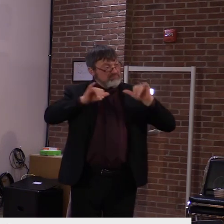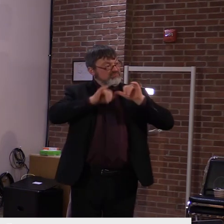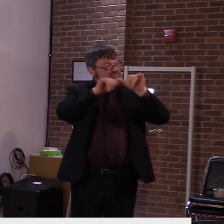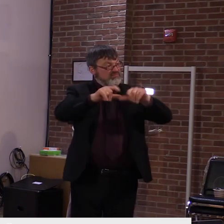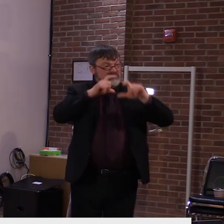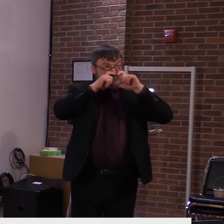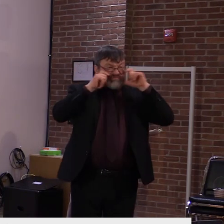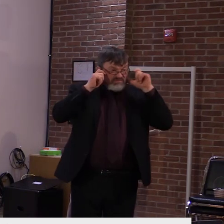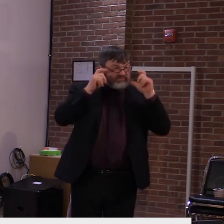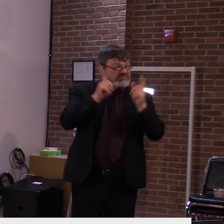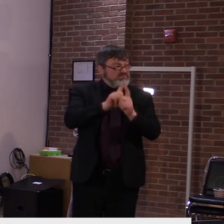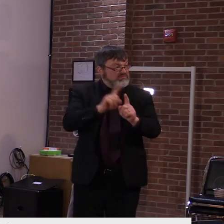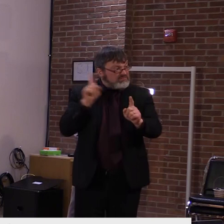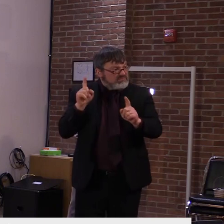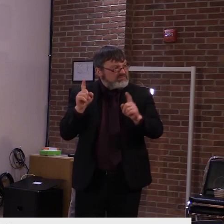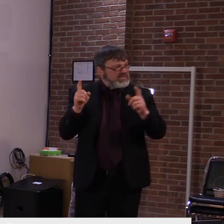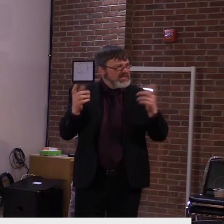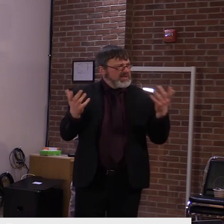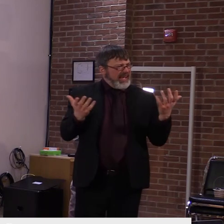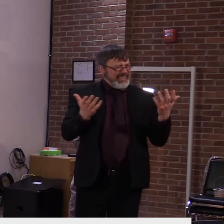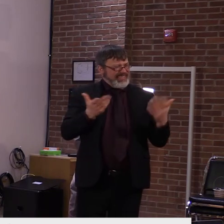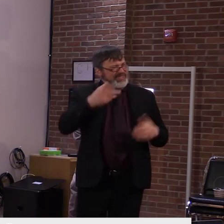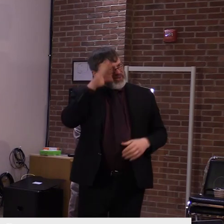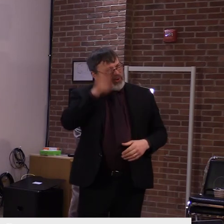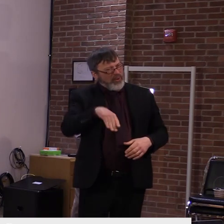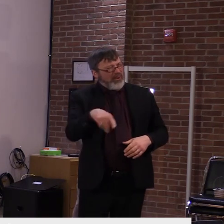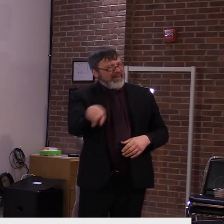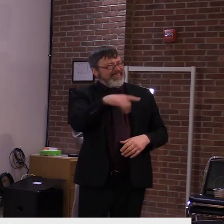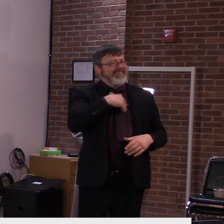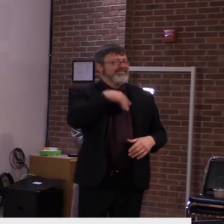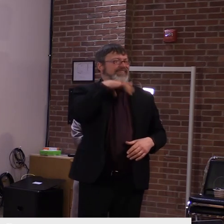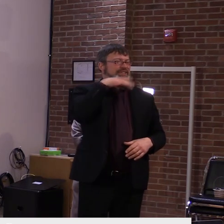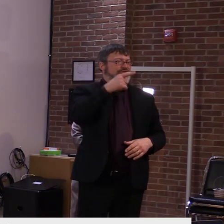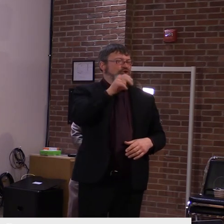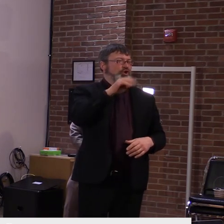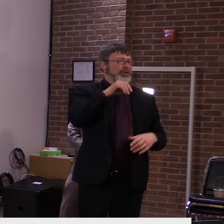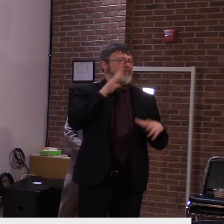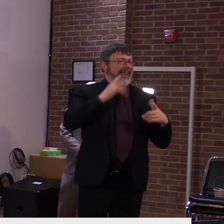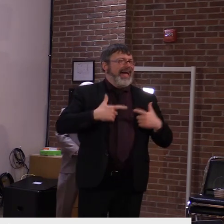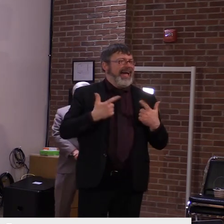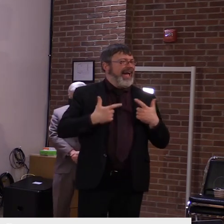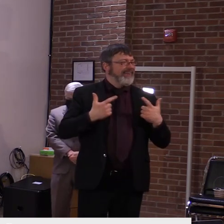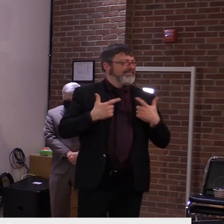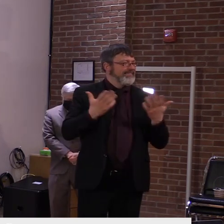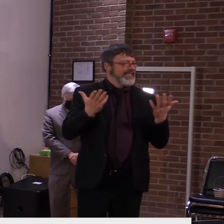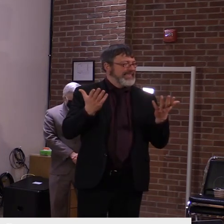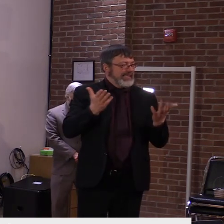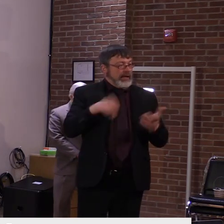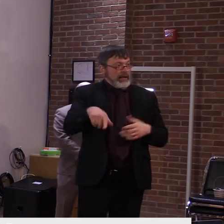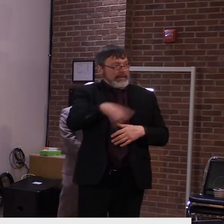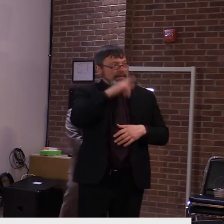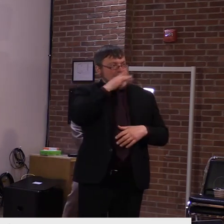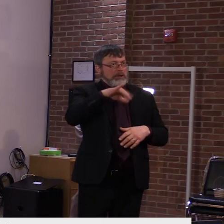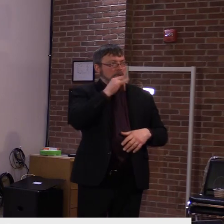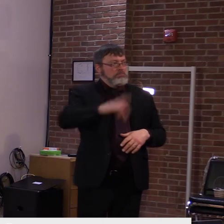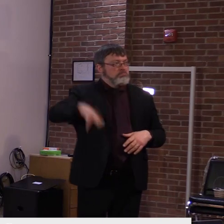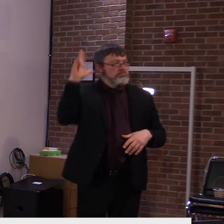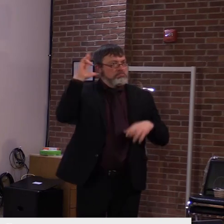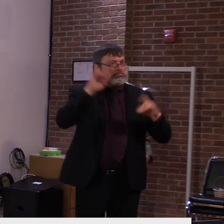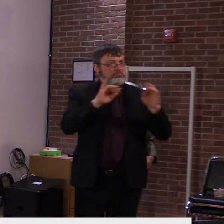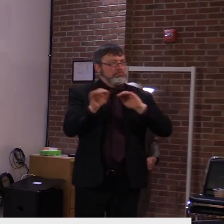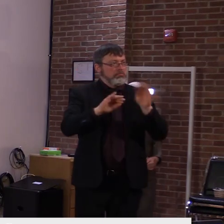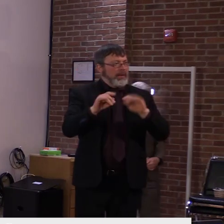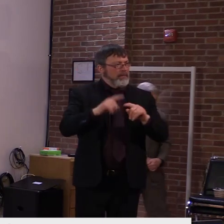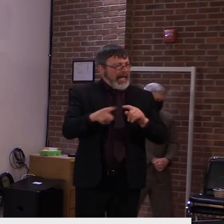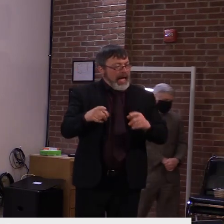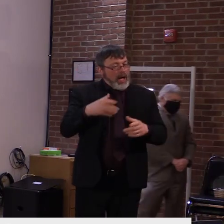as you said, are still going to be there, and they are still, I know kids don't get it to the extent and the severity that adults do,